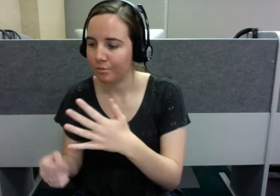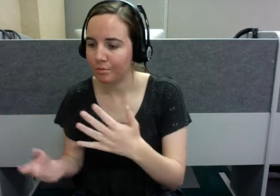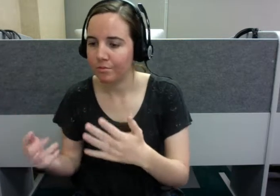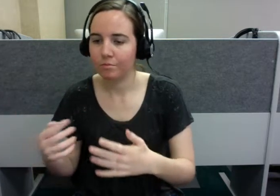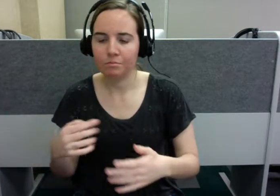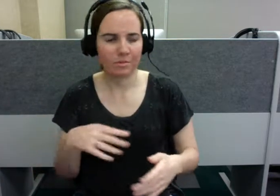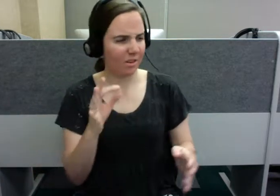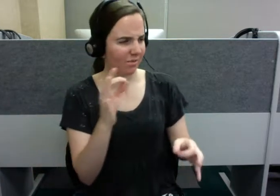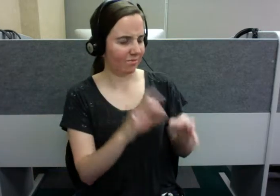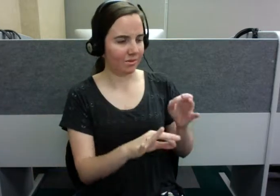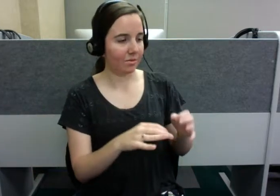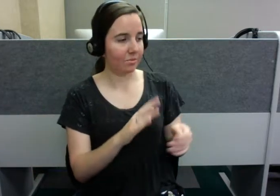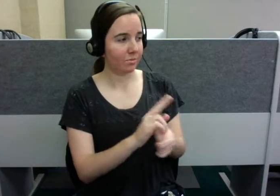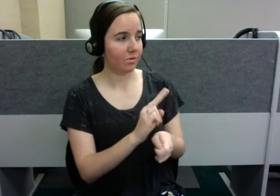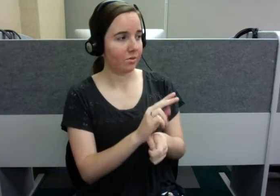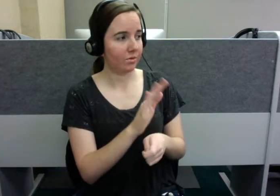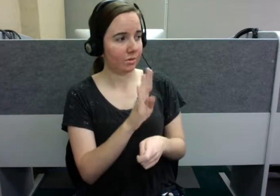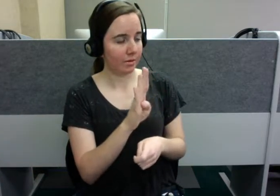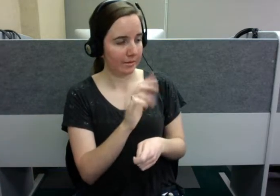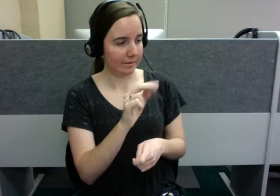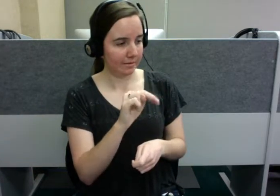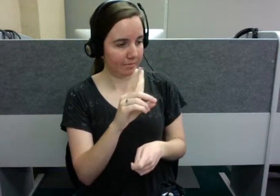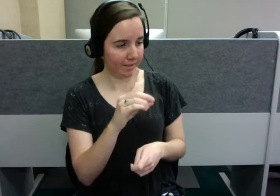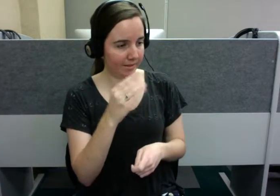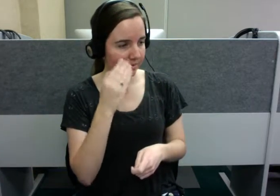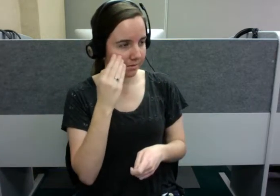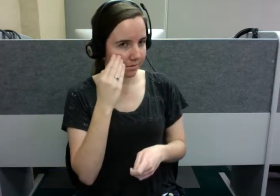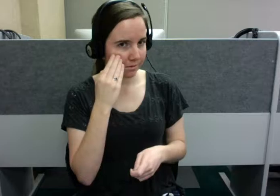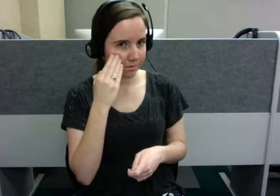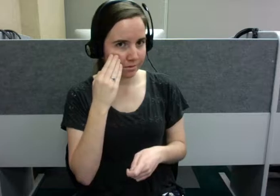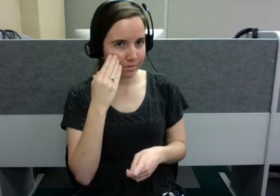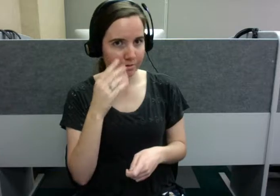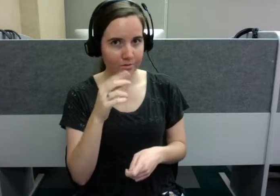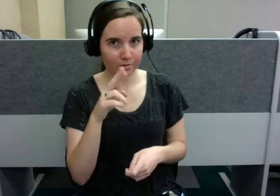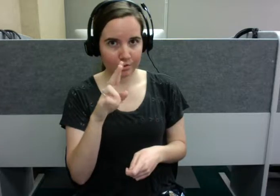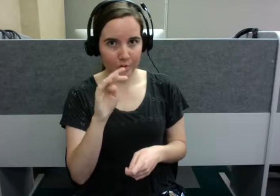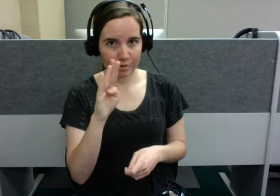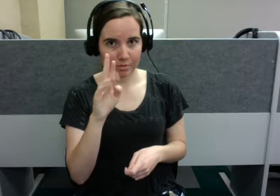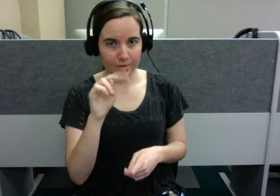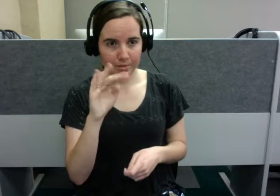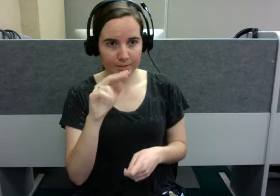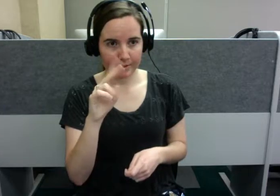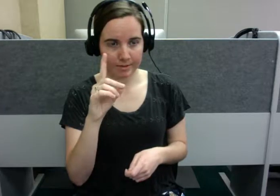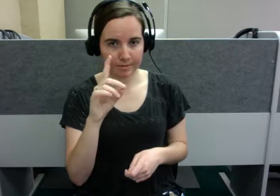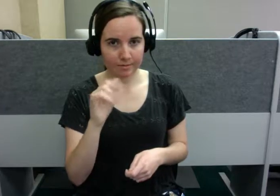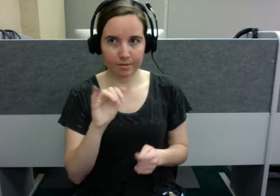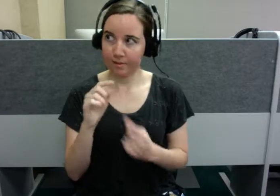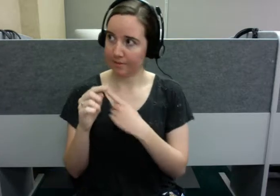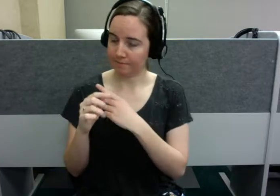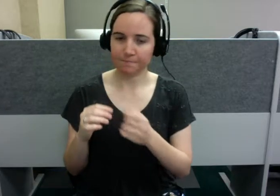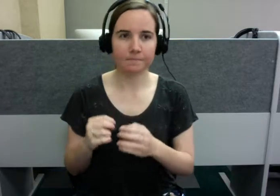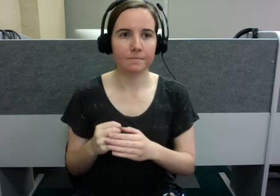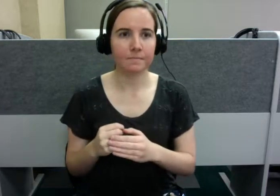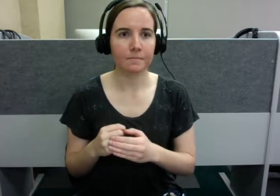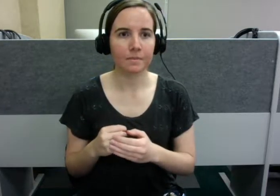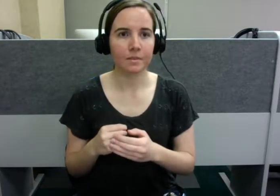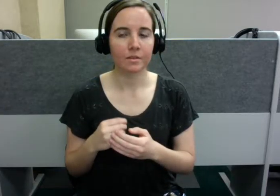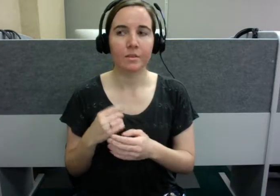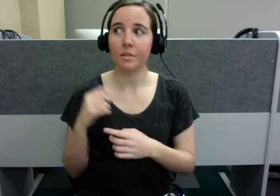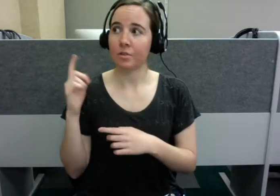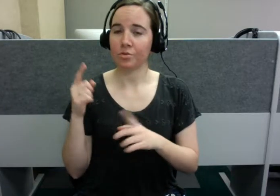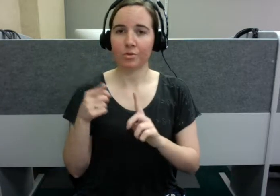a band, basically a rubber band like this, only a little smaller. This one was actually around the